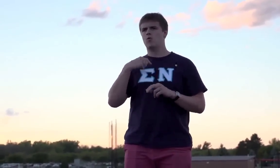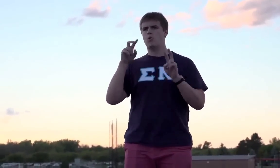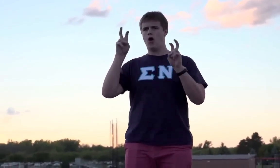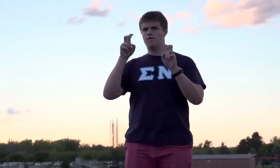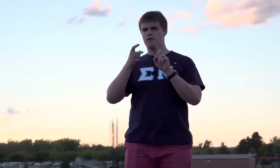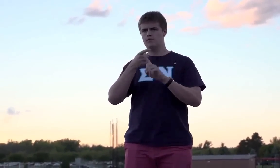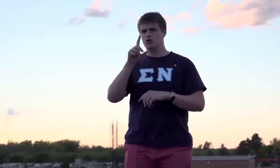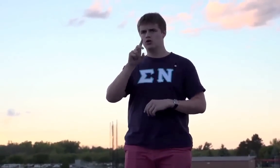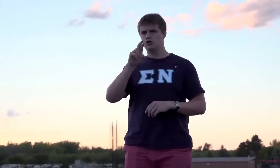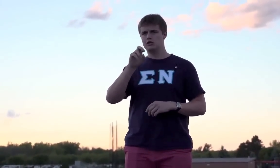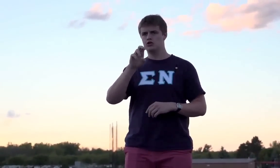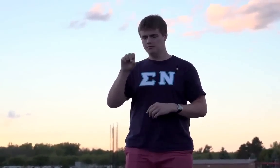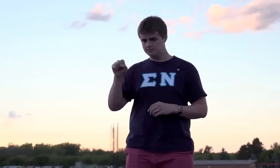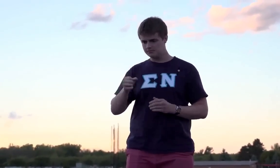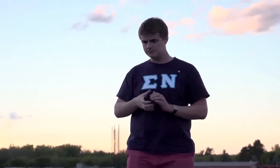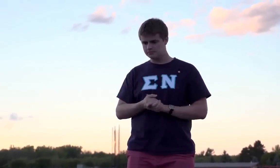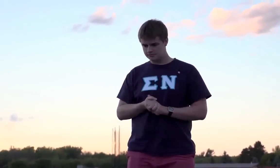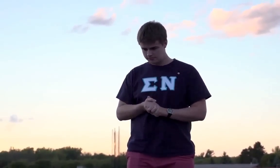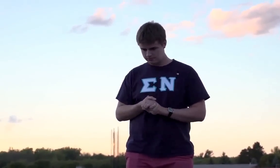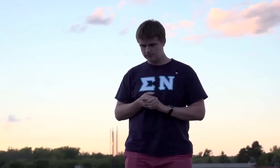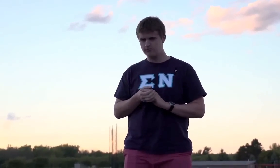A wise man once told me,